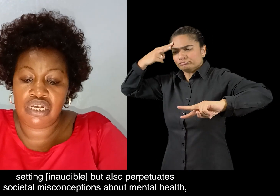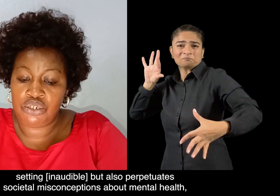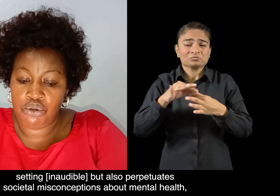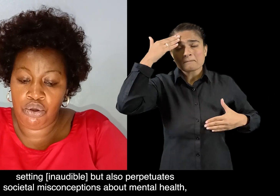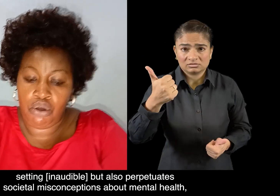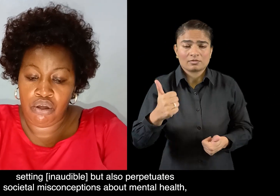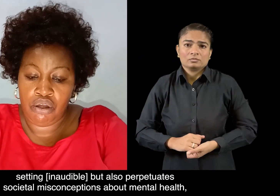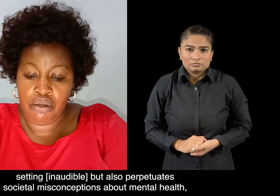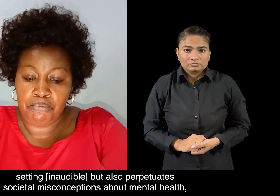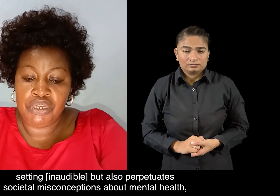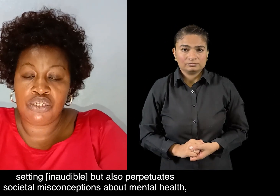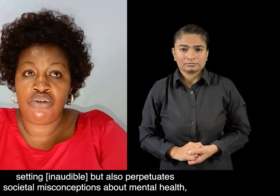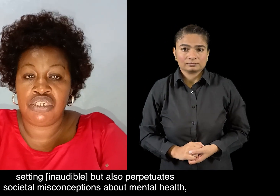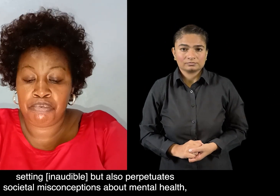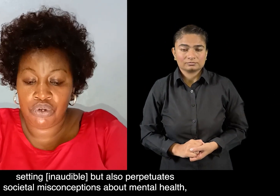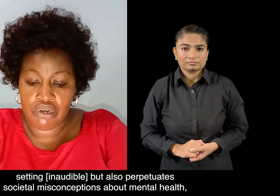societal